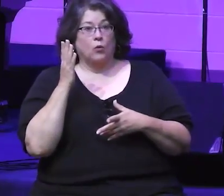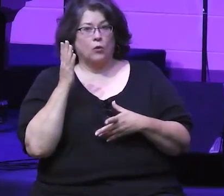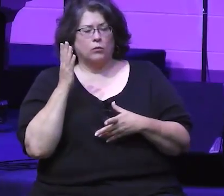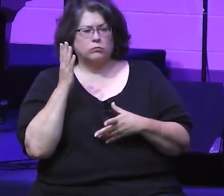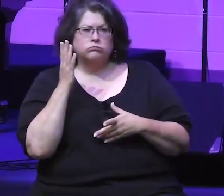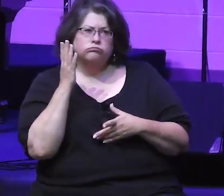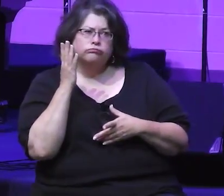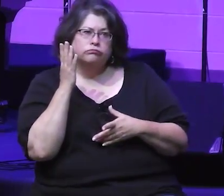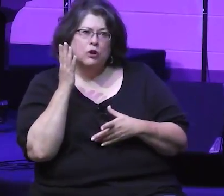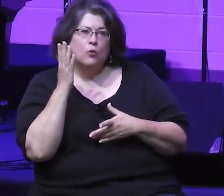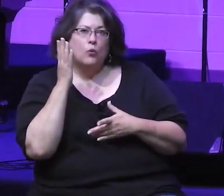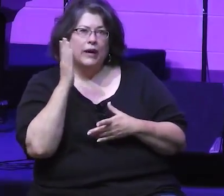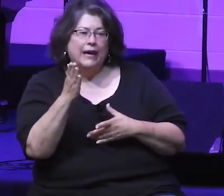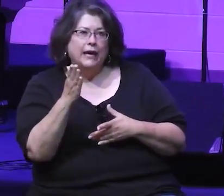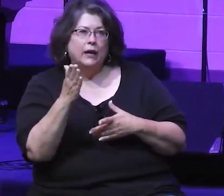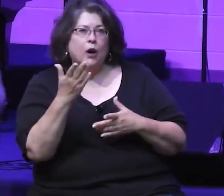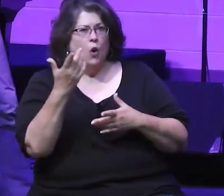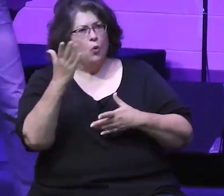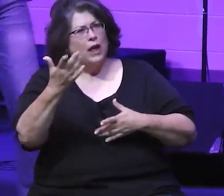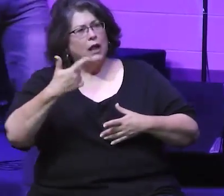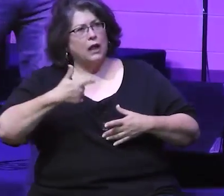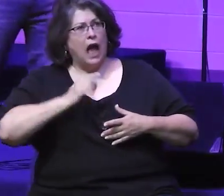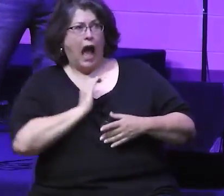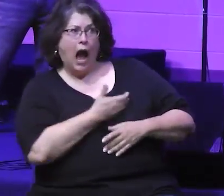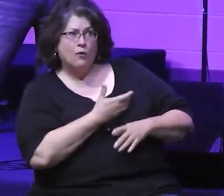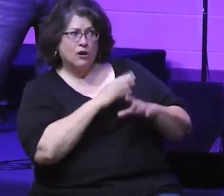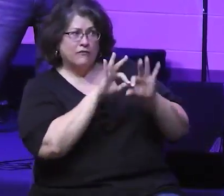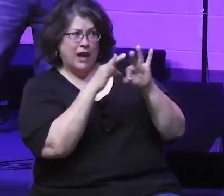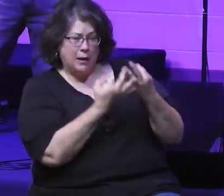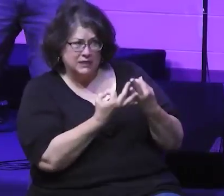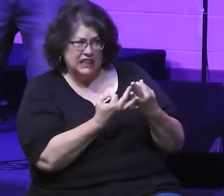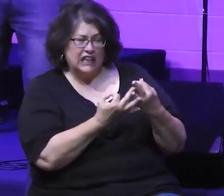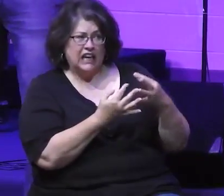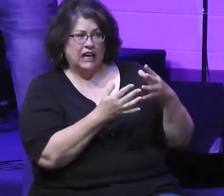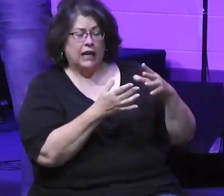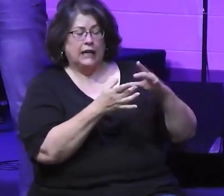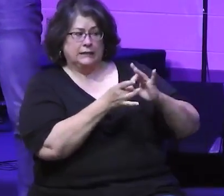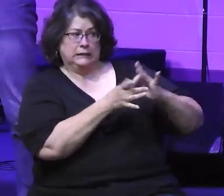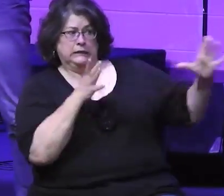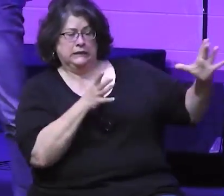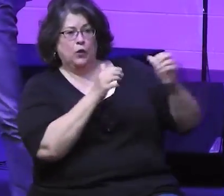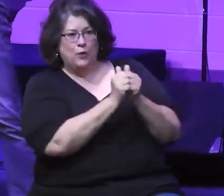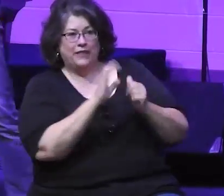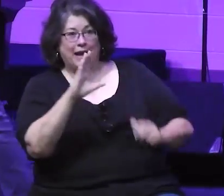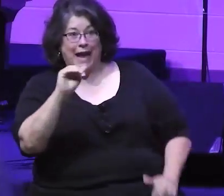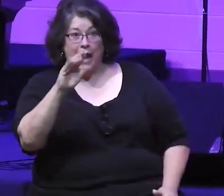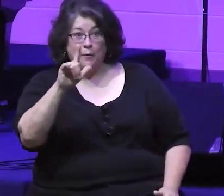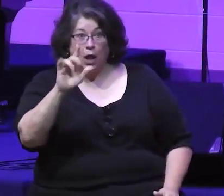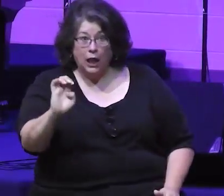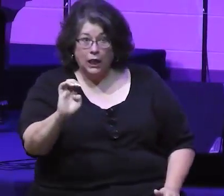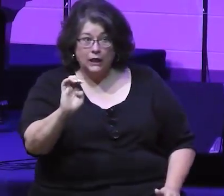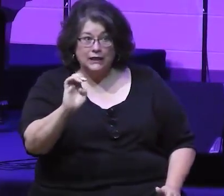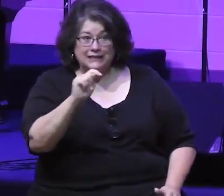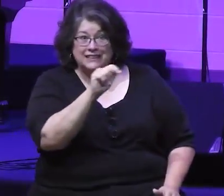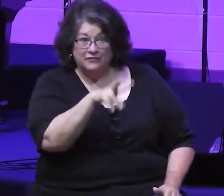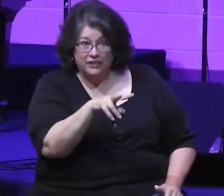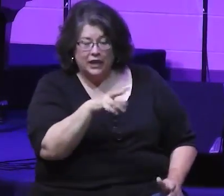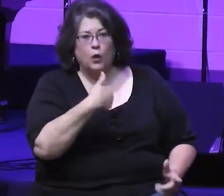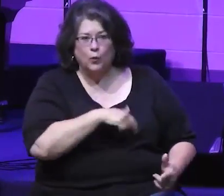If you're not familiar with what cord cutters are, they're people who cut cable, leave dish TV, etc., have no type of television in their